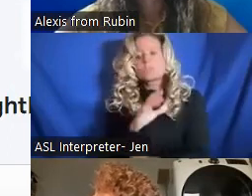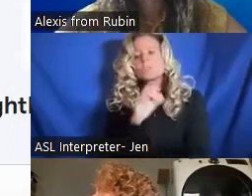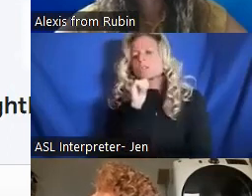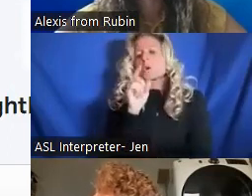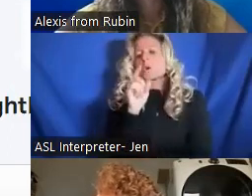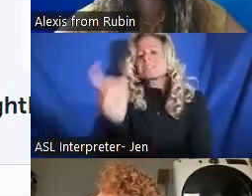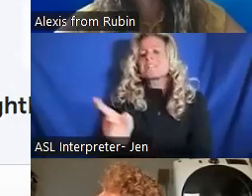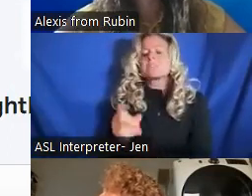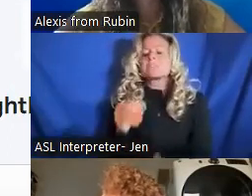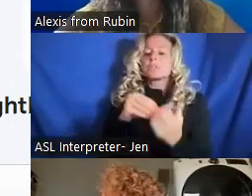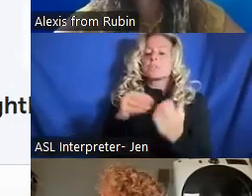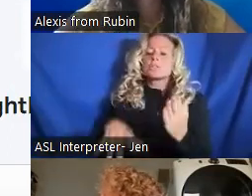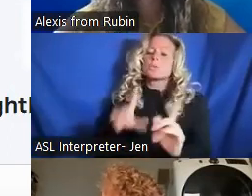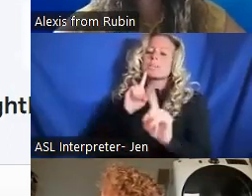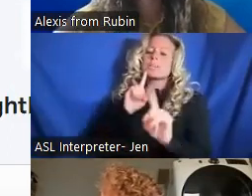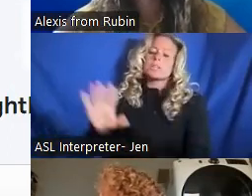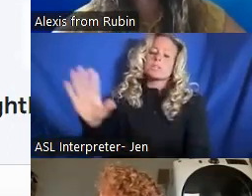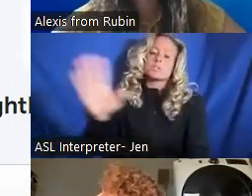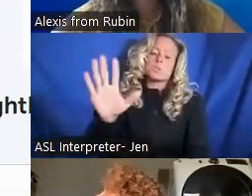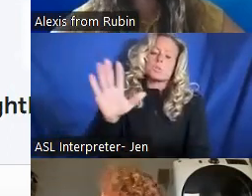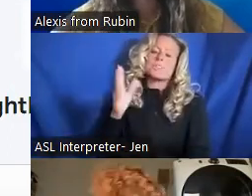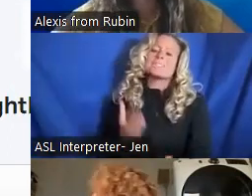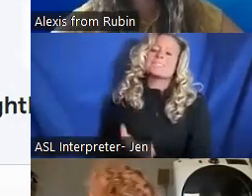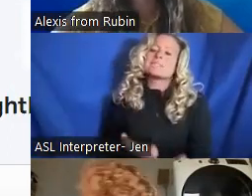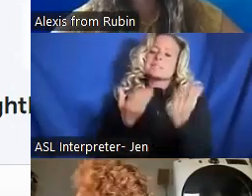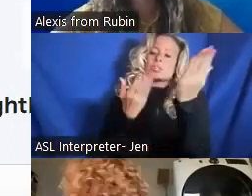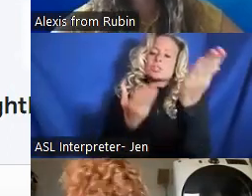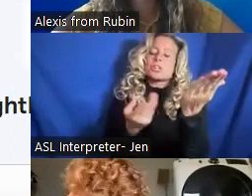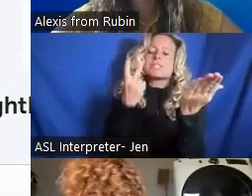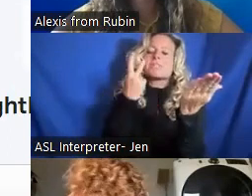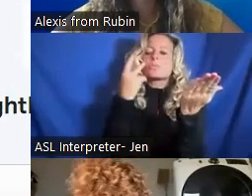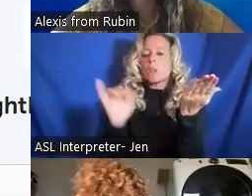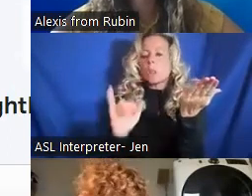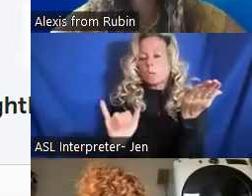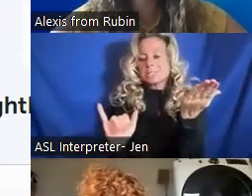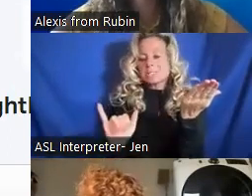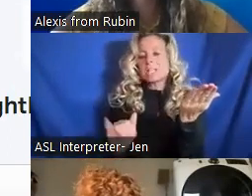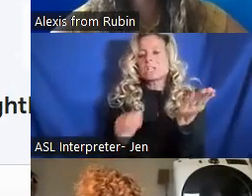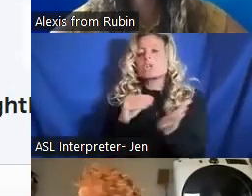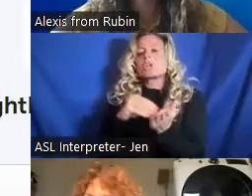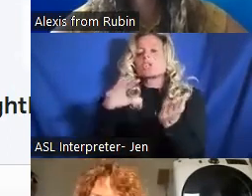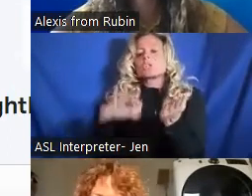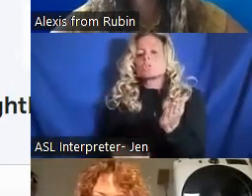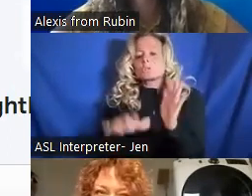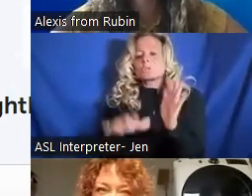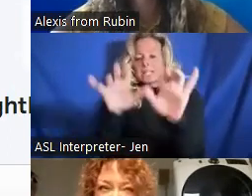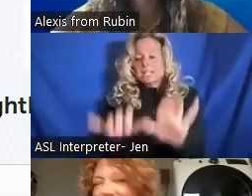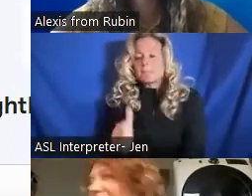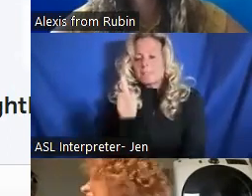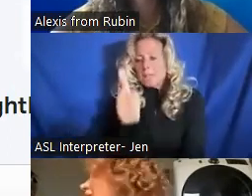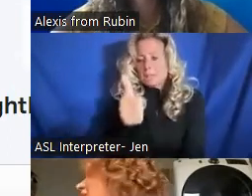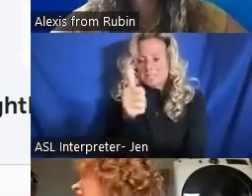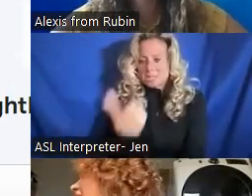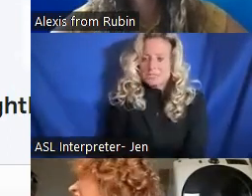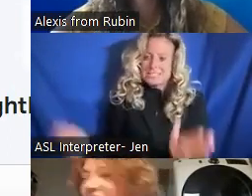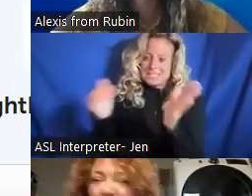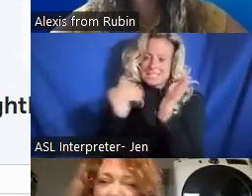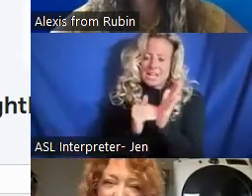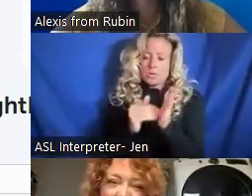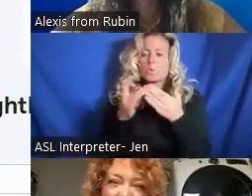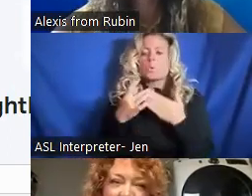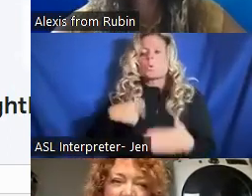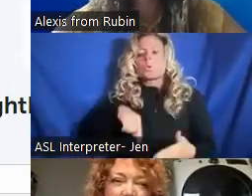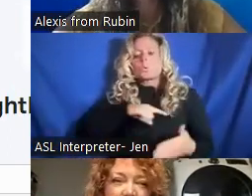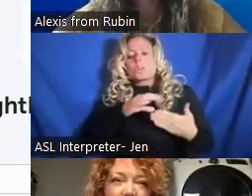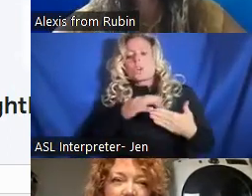student the answer. We give suggestions of what subject lines look like. The student has to rewrite it on their own, but we're guiding them.